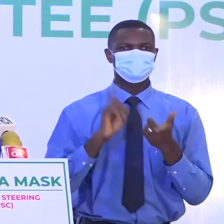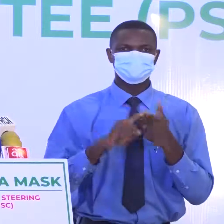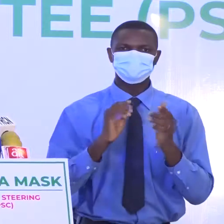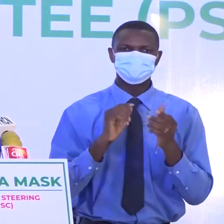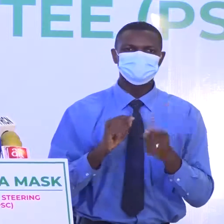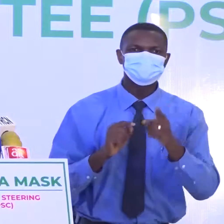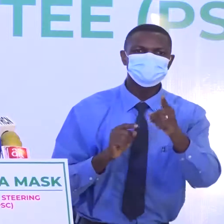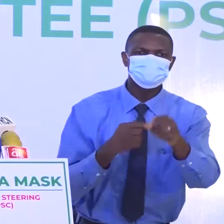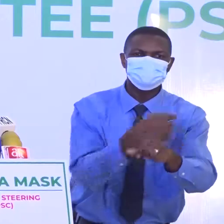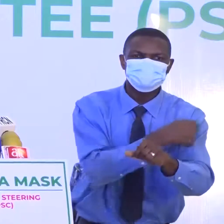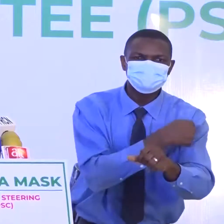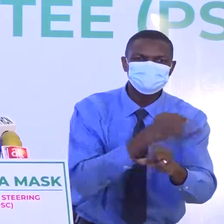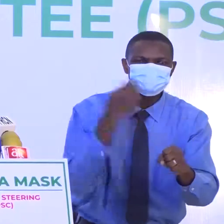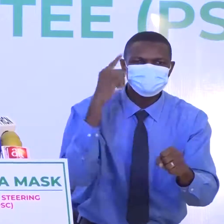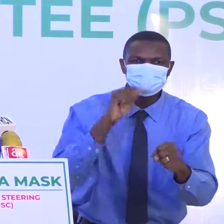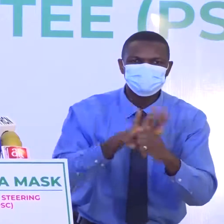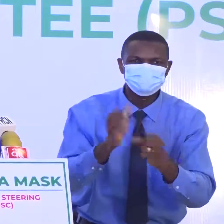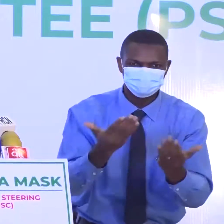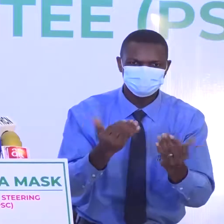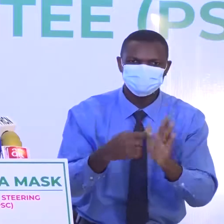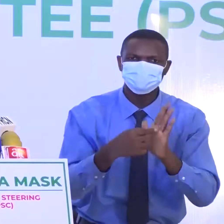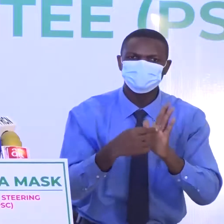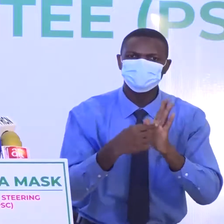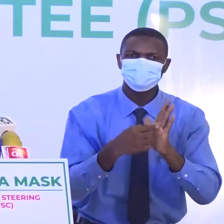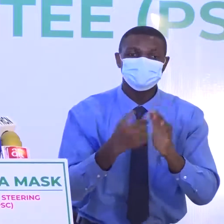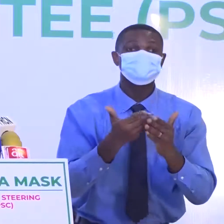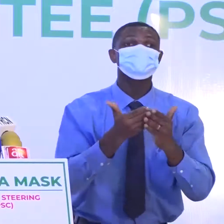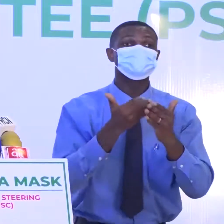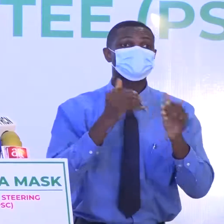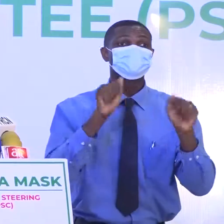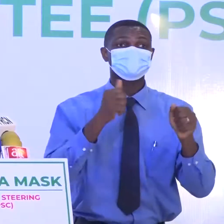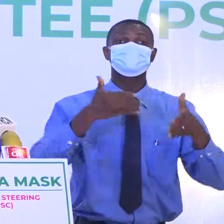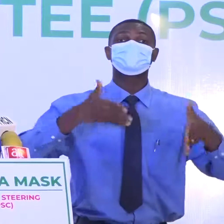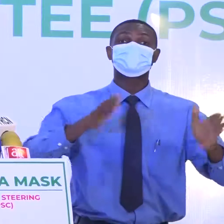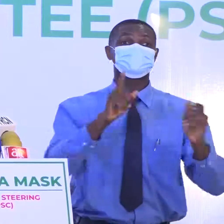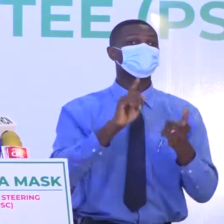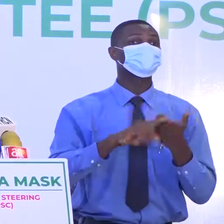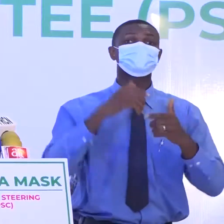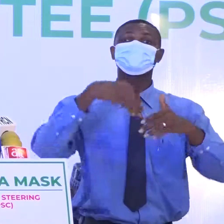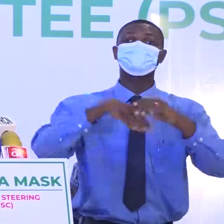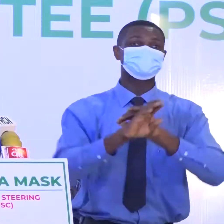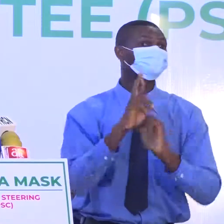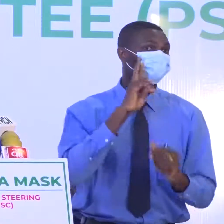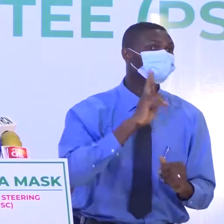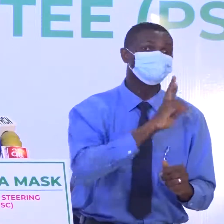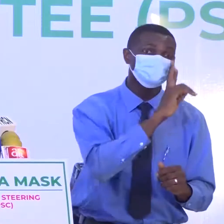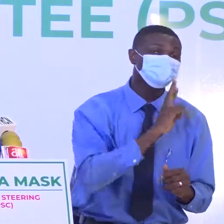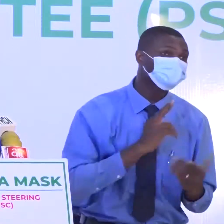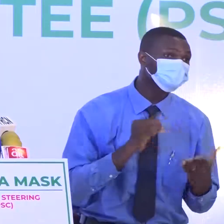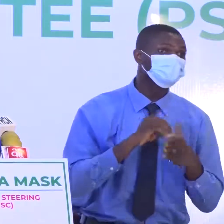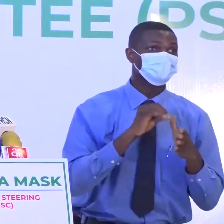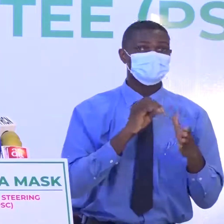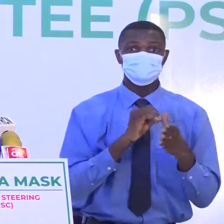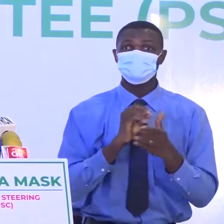of COVID-19 vaccination before you can be admitted even into a restaurant or cinema or a